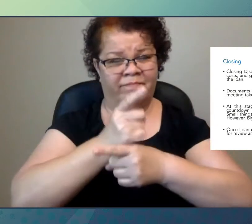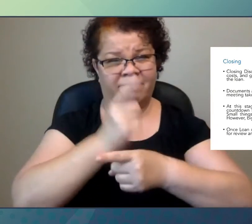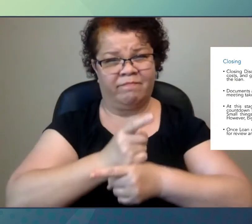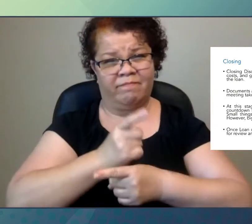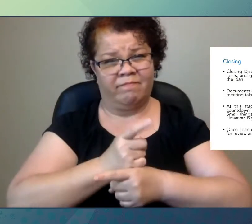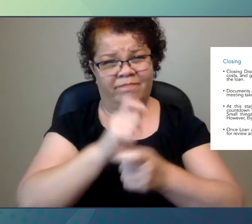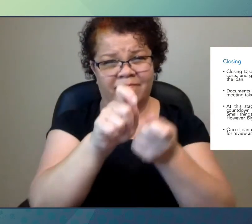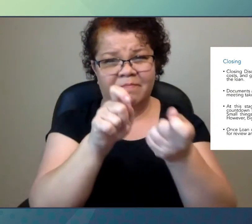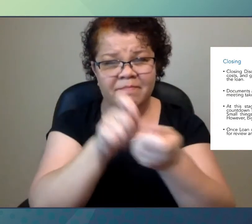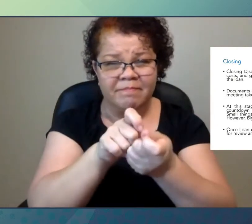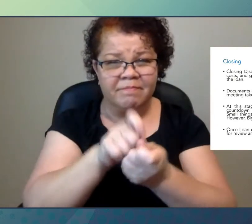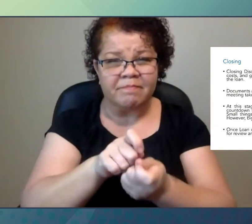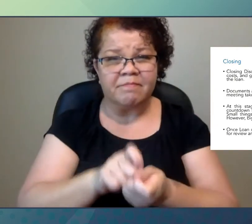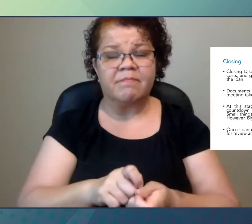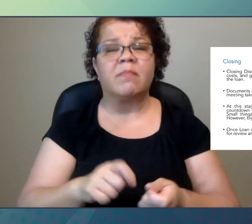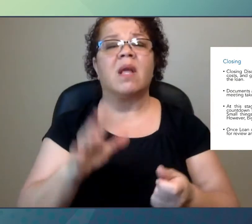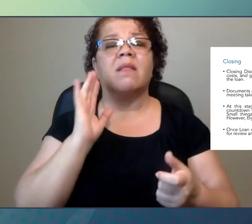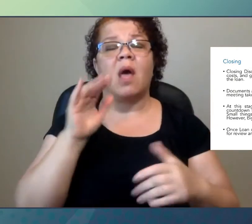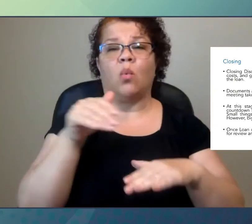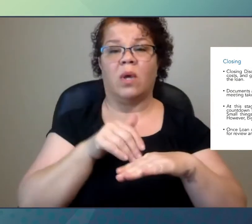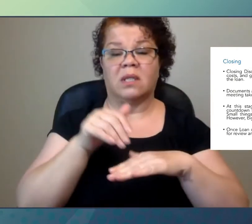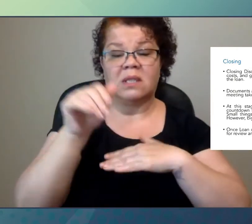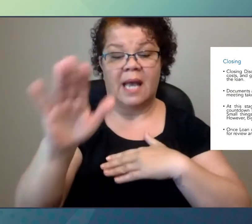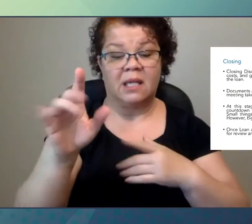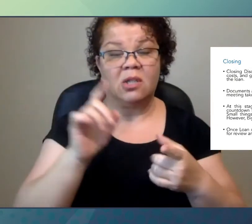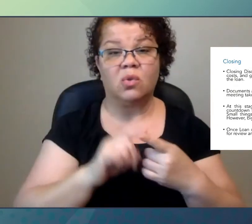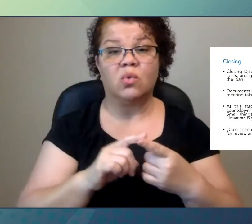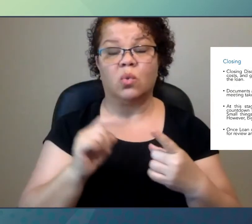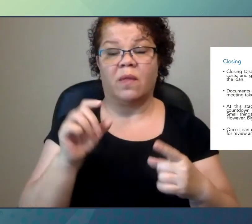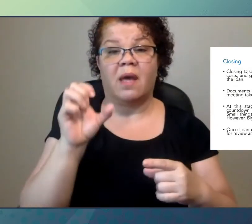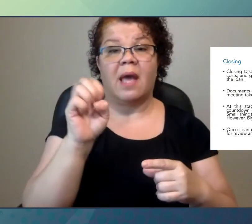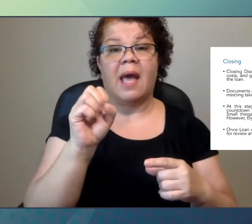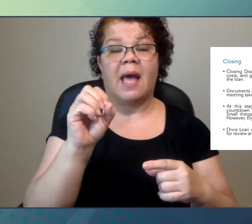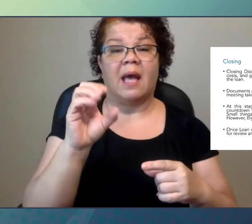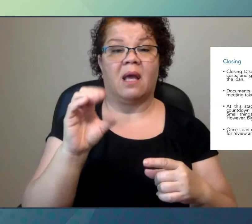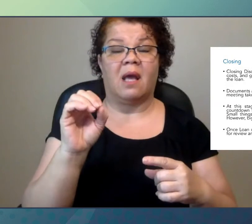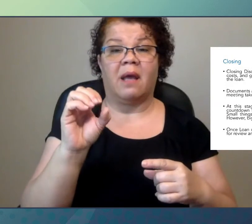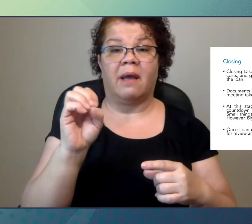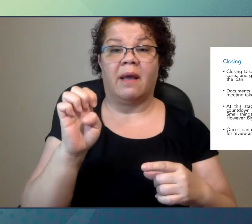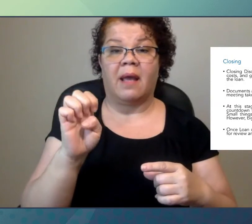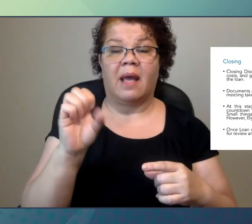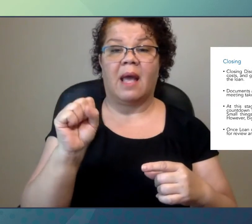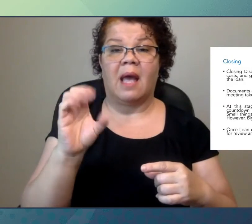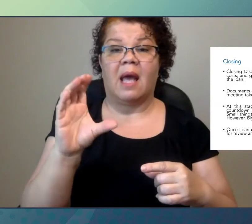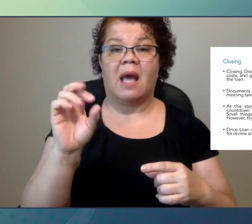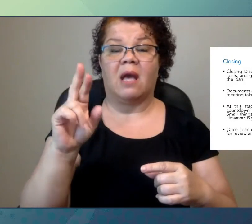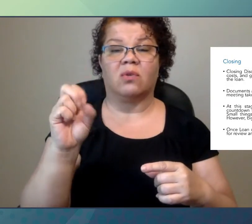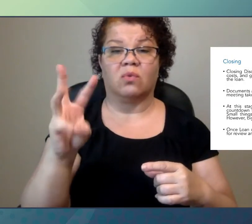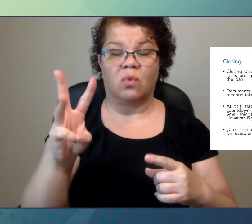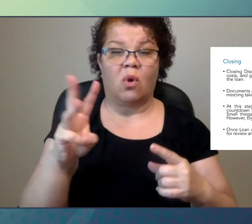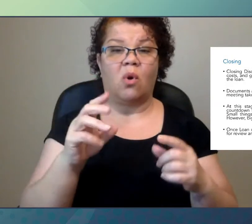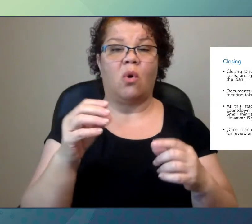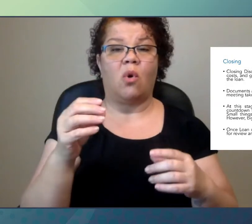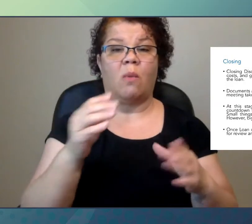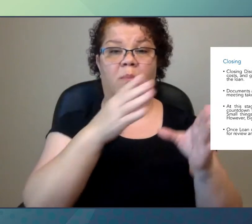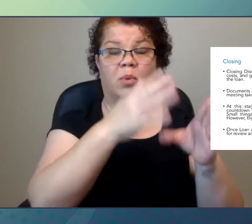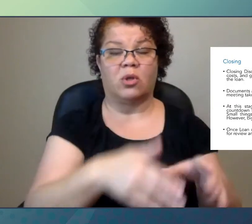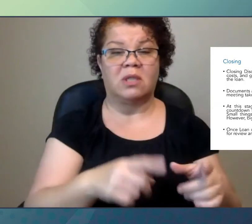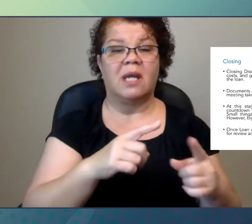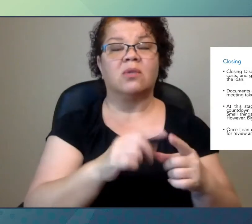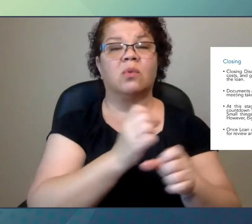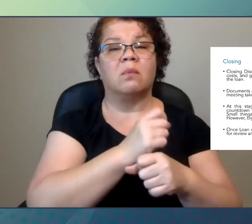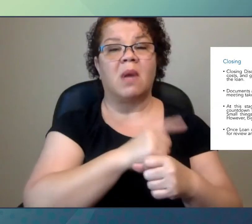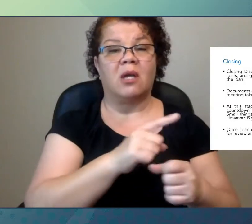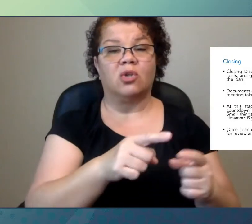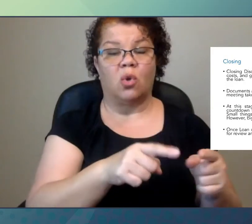to the escrow officer. If for whatever reason, you know, you decide at that point in time to increase your loan amount because you want to pay